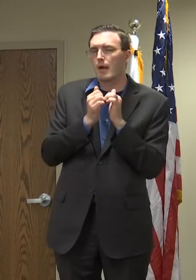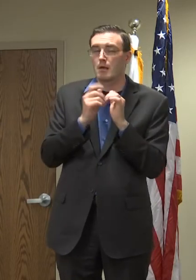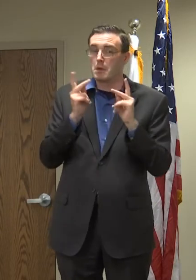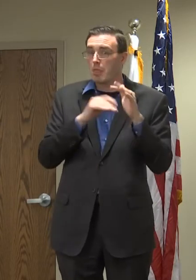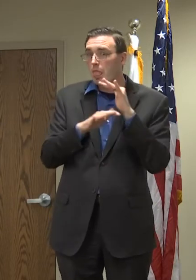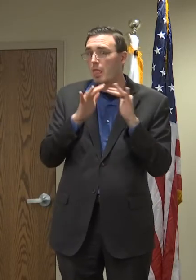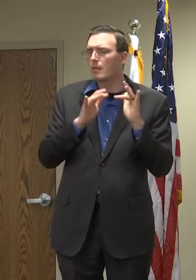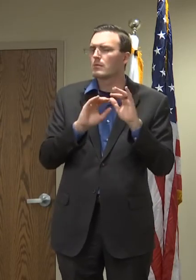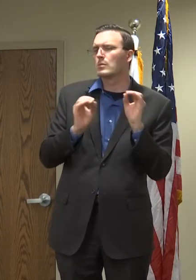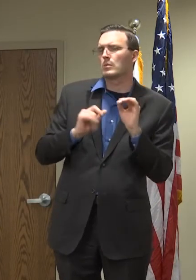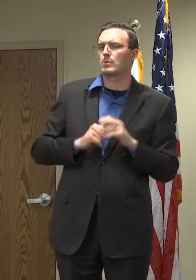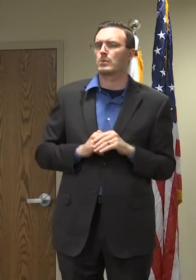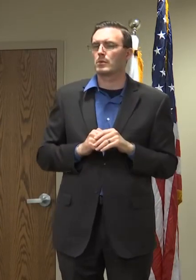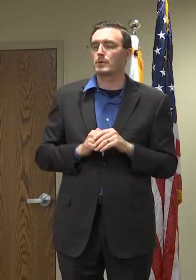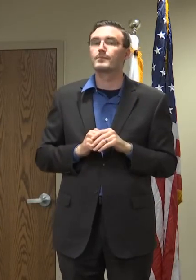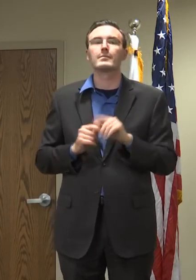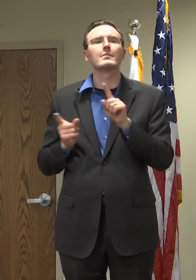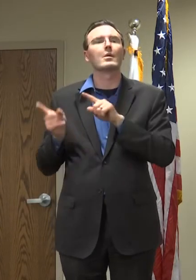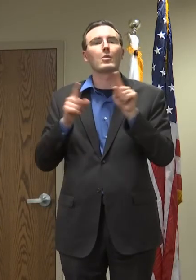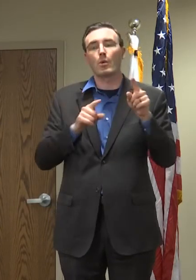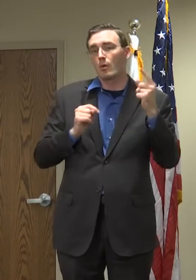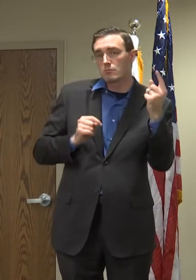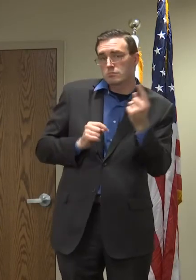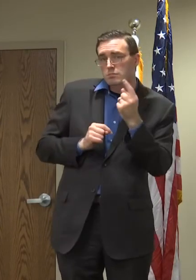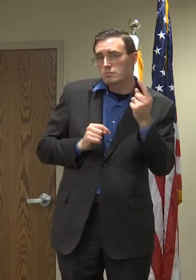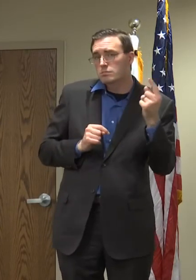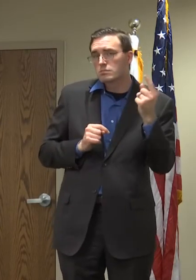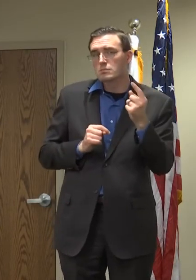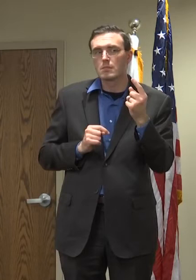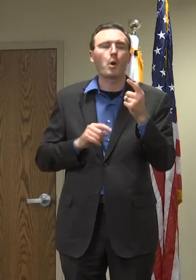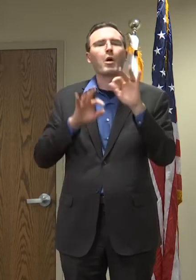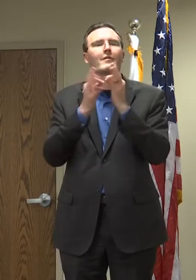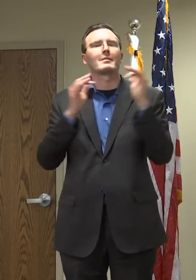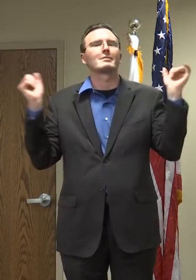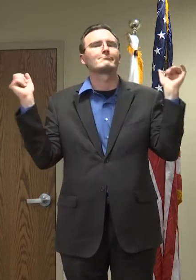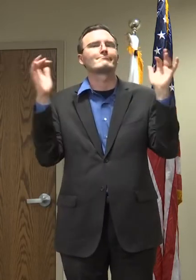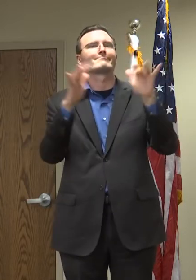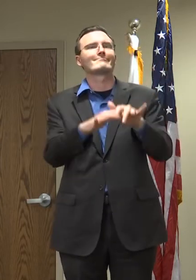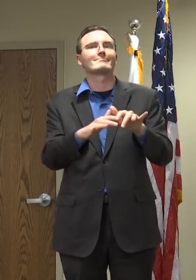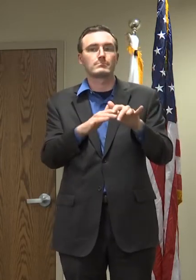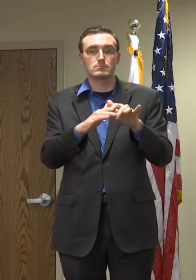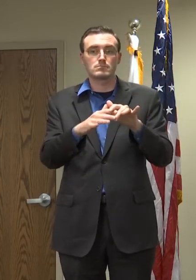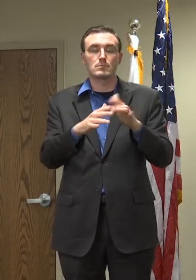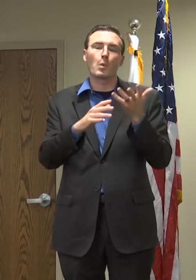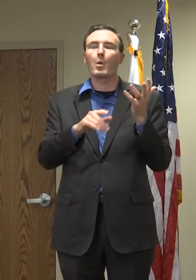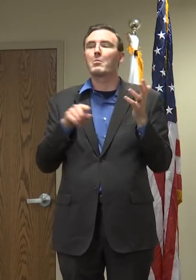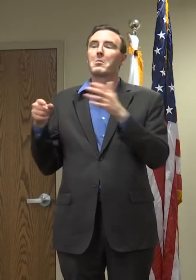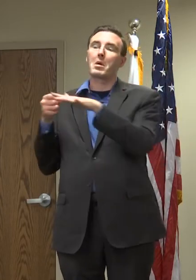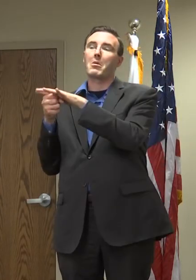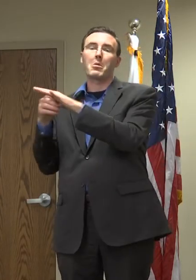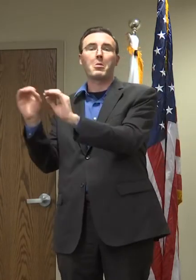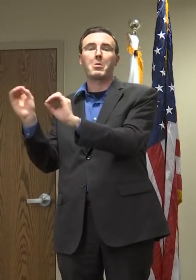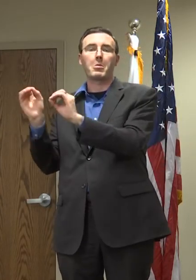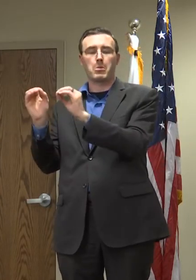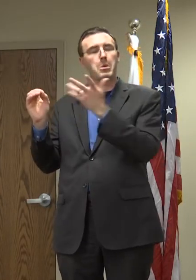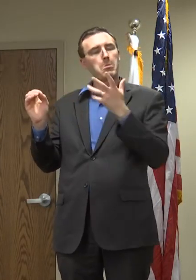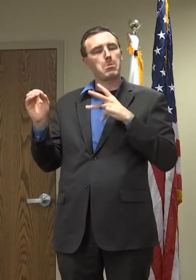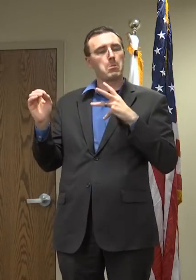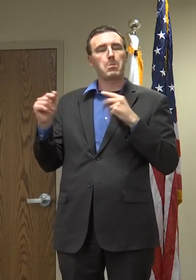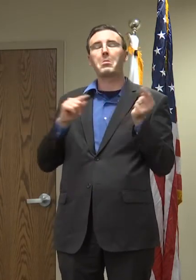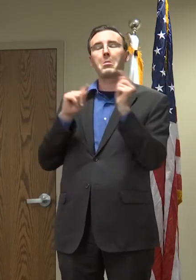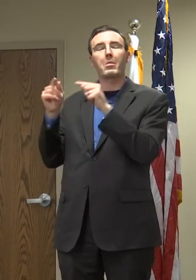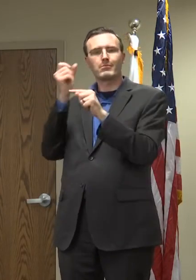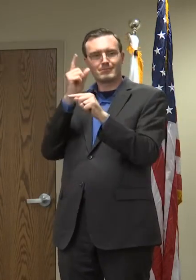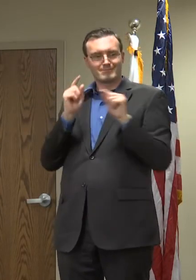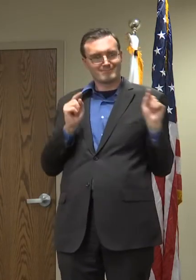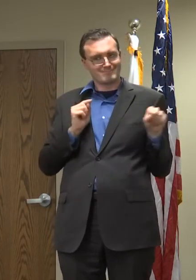going to be meeting up with a big family reunion from an area that has had high rates of infection? And understanding that